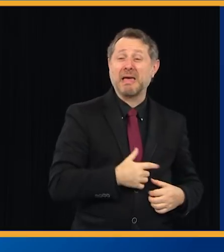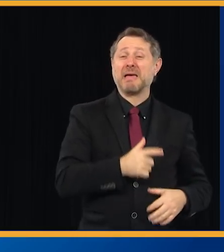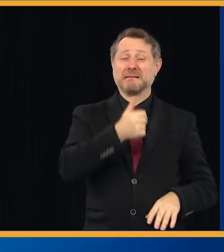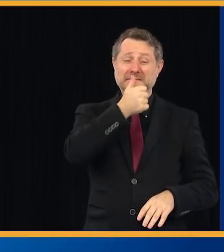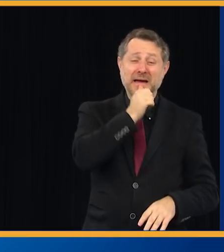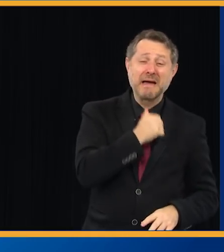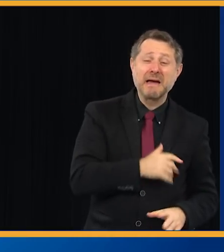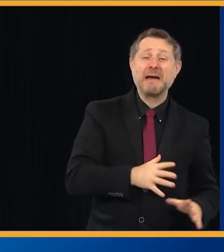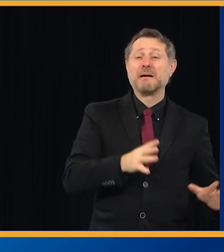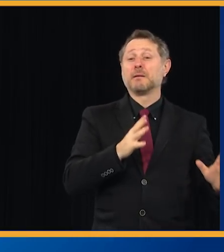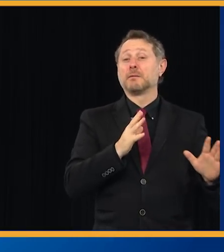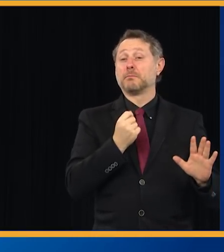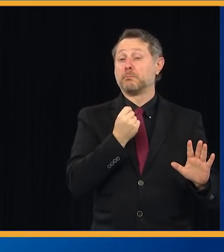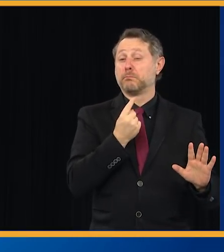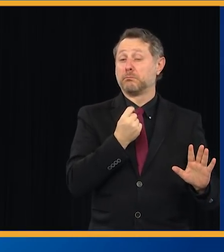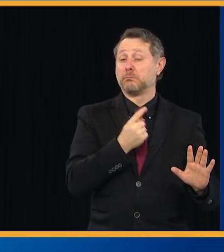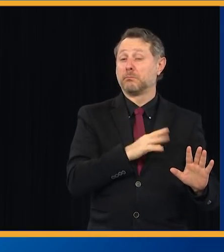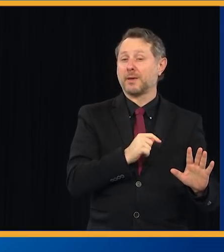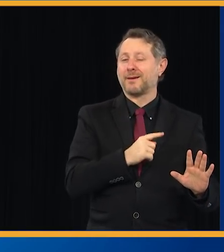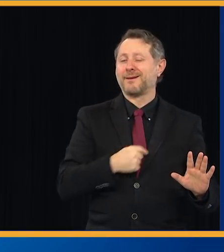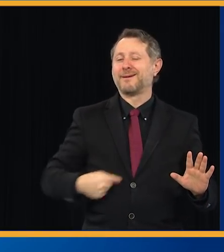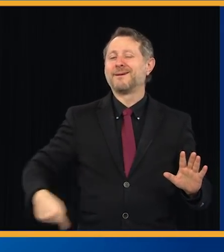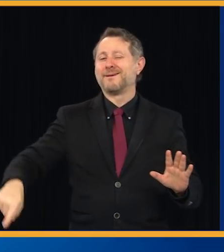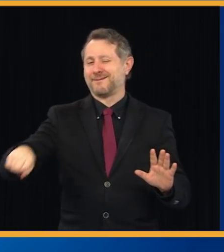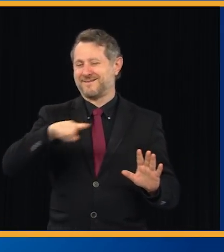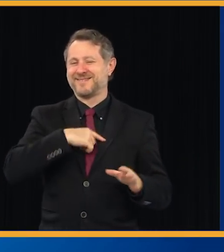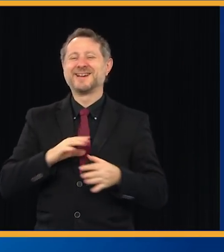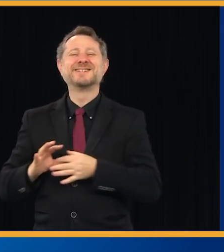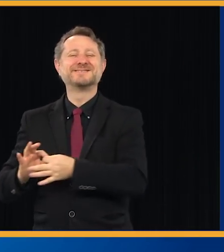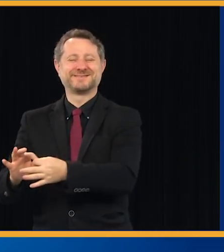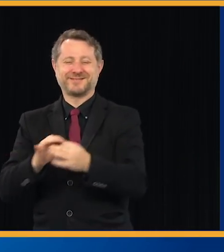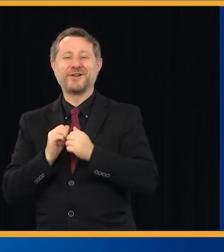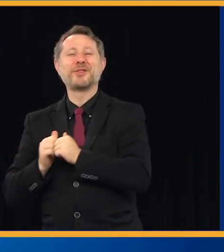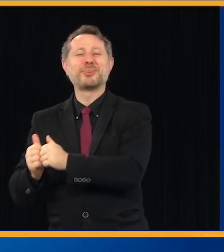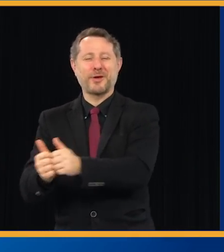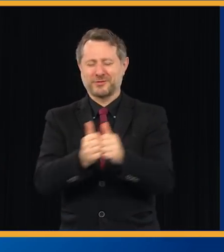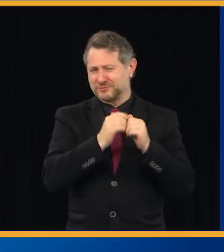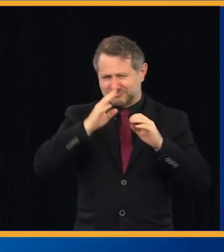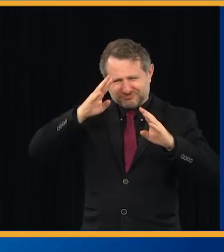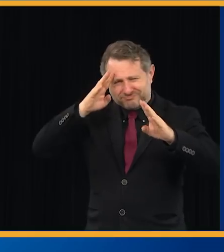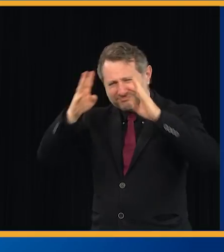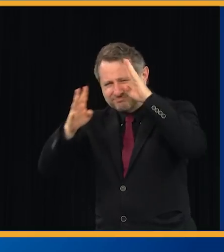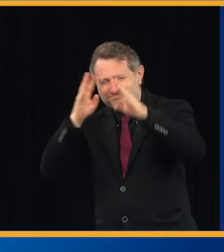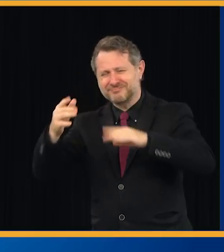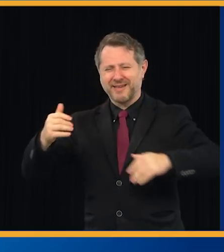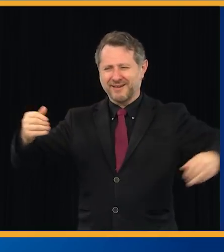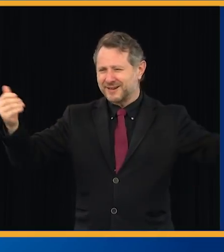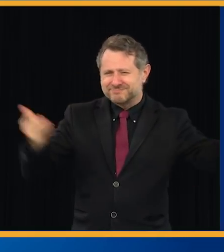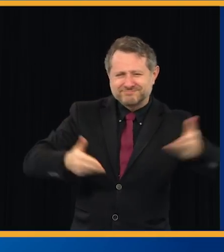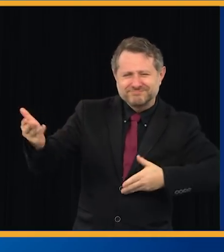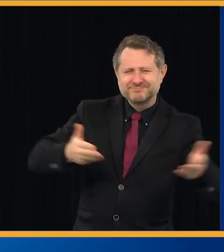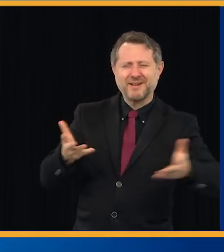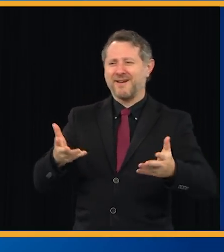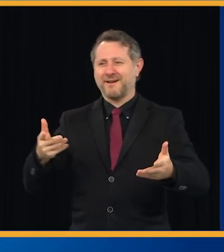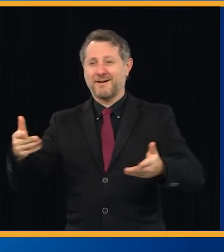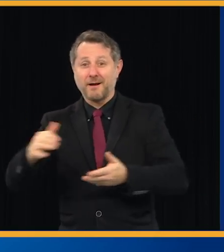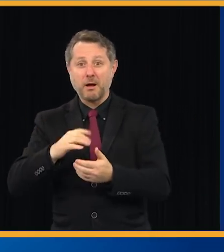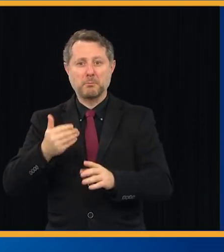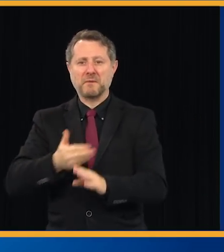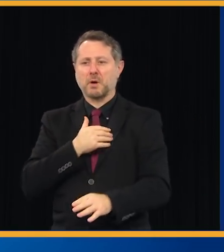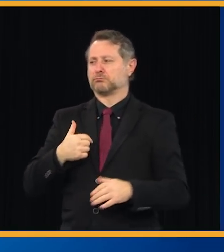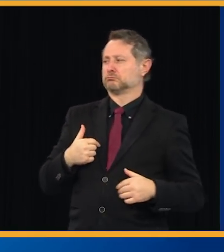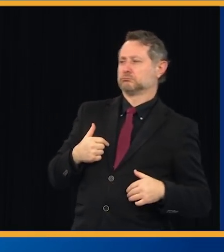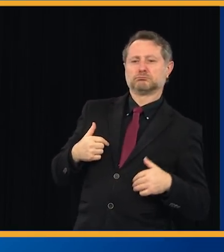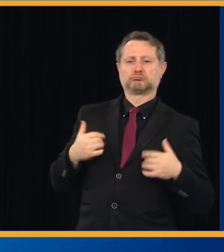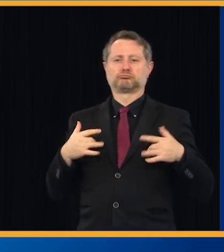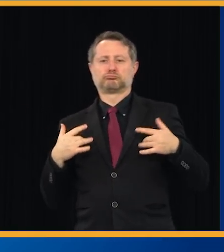together and we brought a creative aspect and an innovative aspect, and we worked together in ways we never did before. And we made